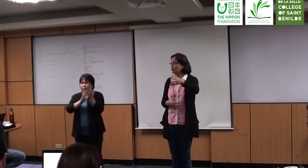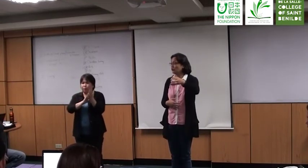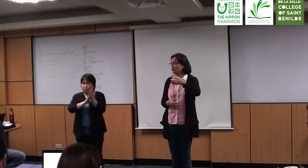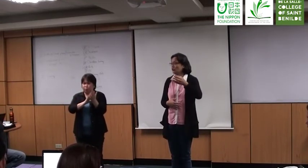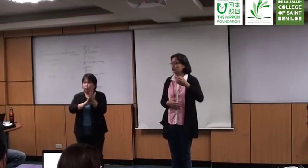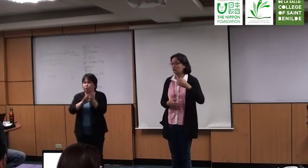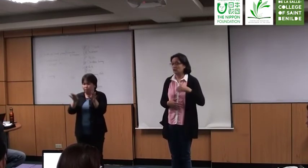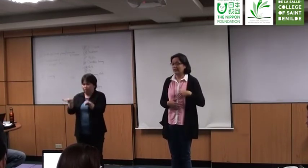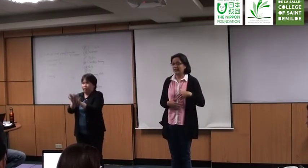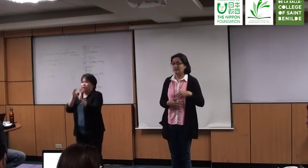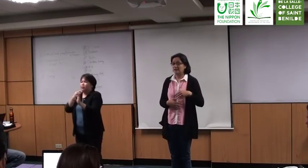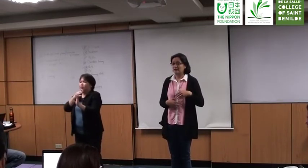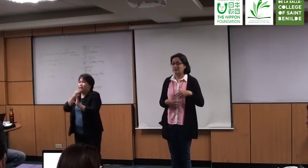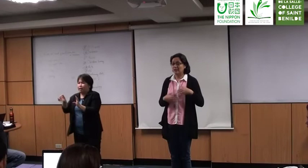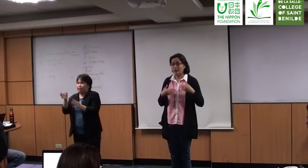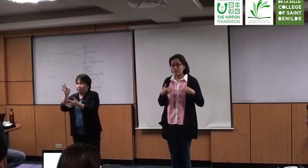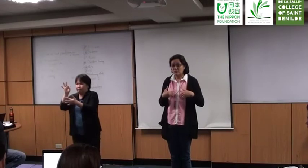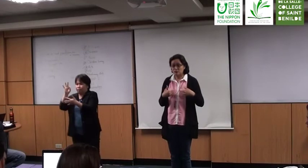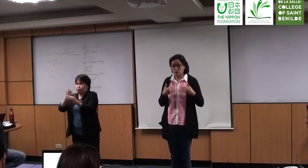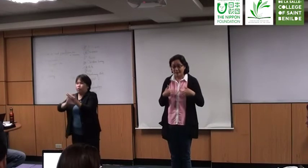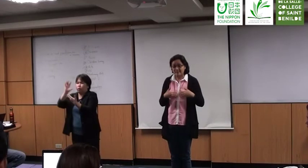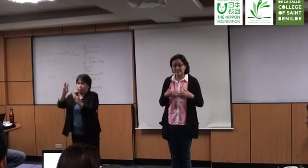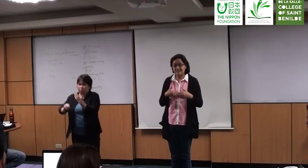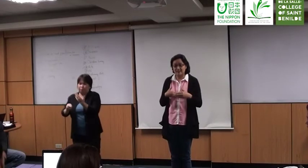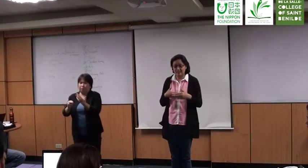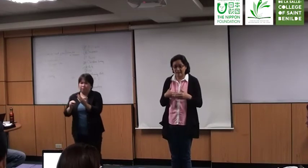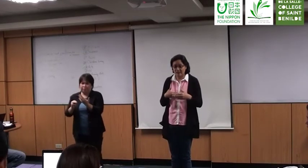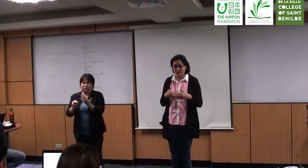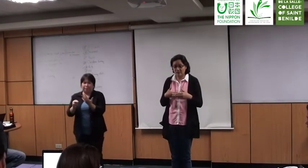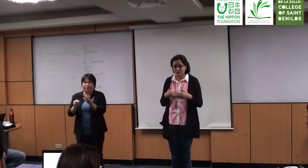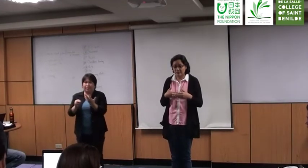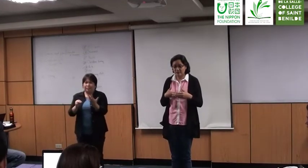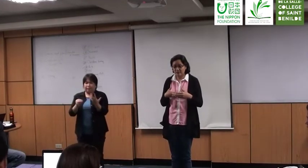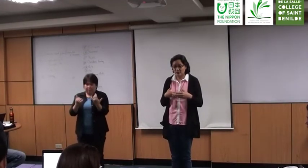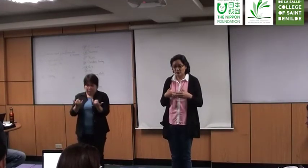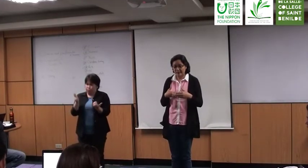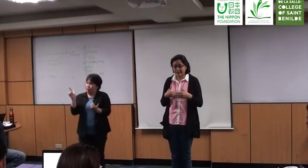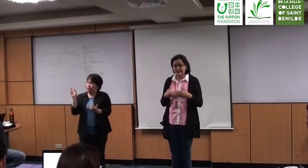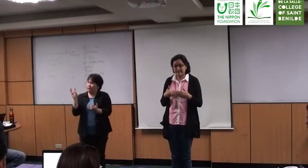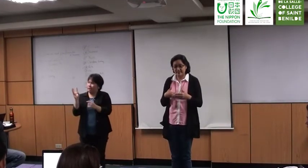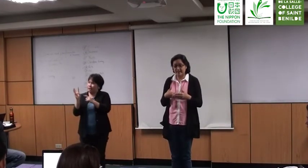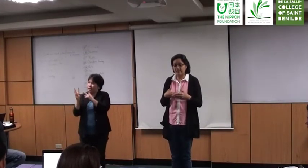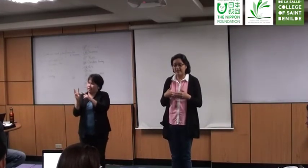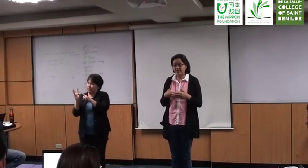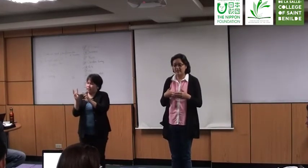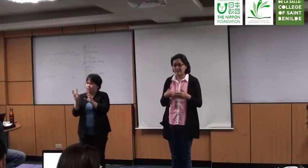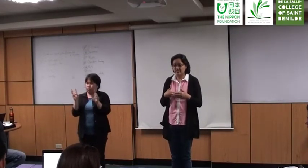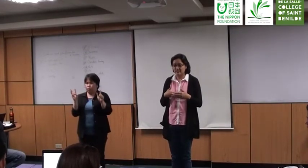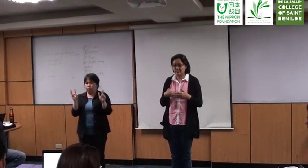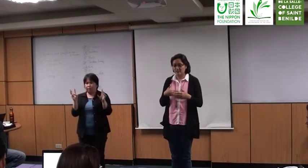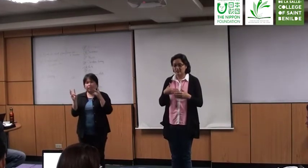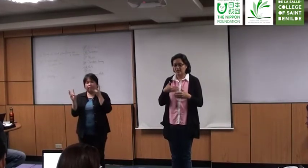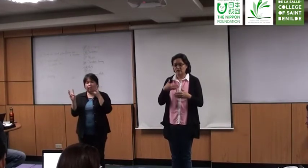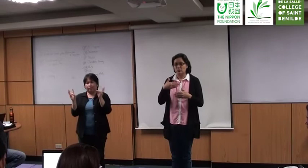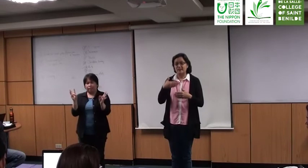school. So like now is 2016 now, we're making the grade 7.